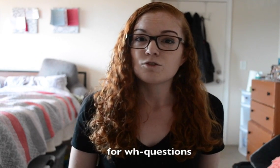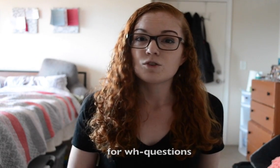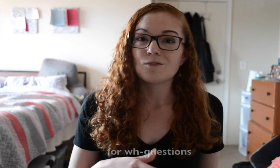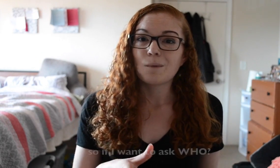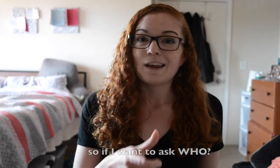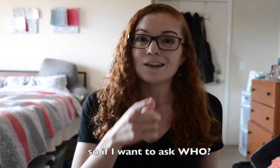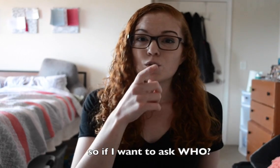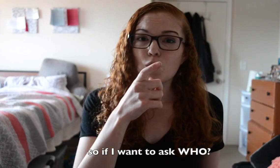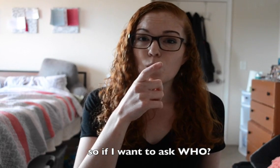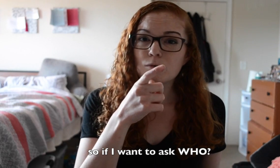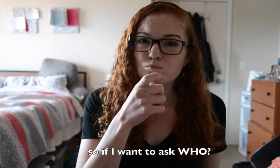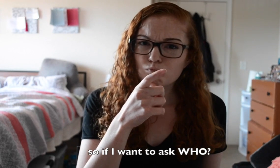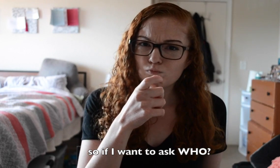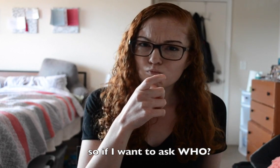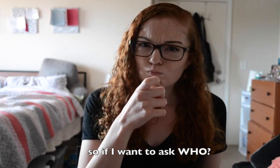questions. So if I want to ask who,